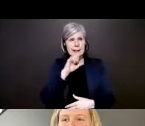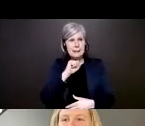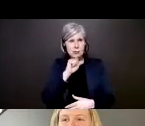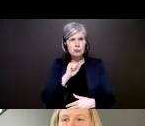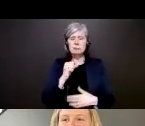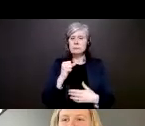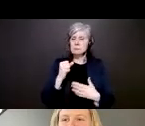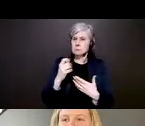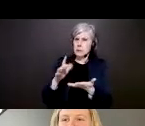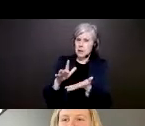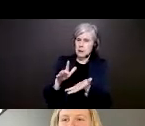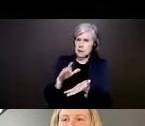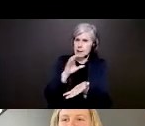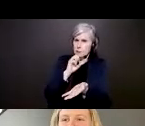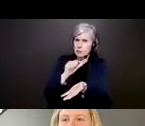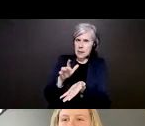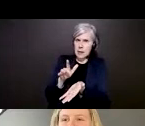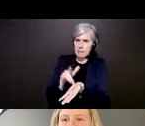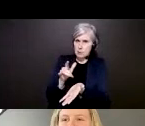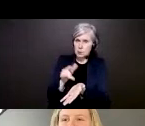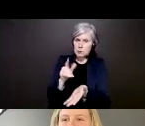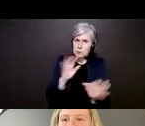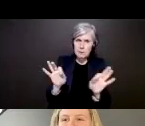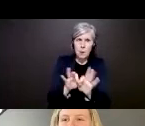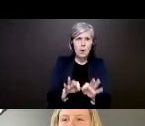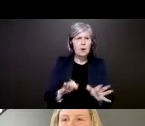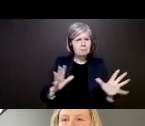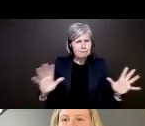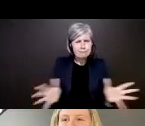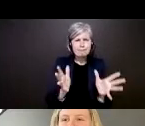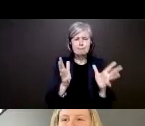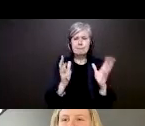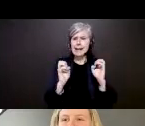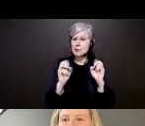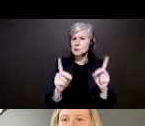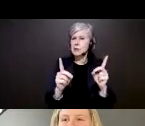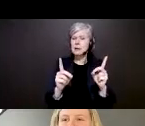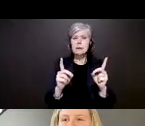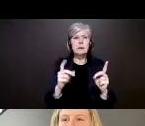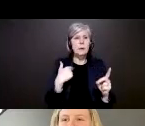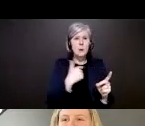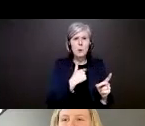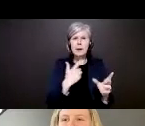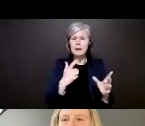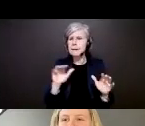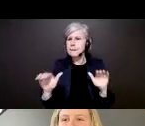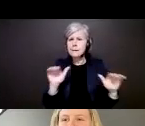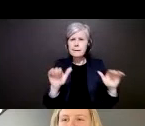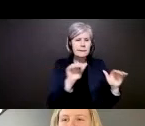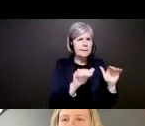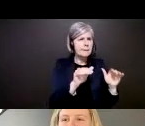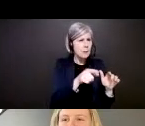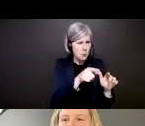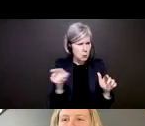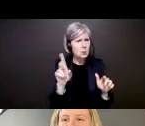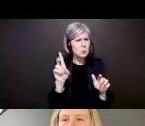point to the age-friendly movement as a way to, work that's already underway. Does it include elder abuse?